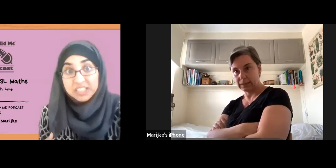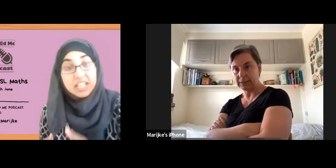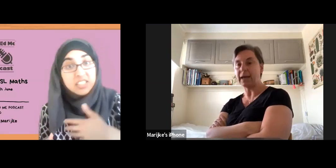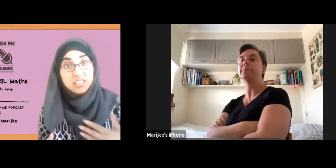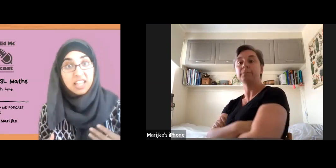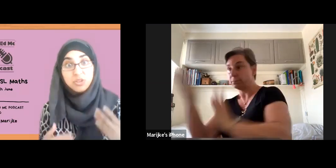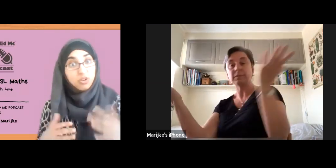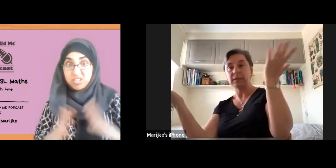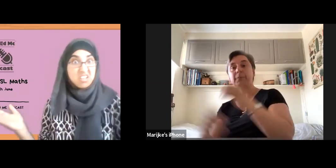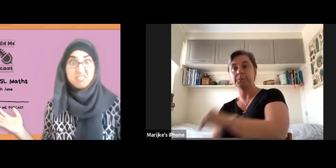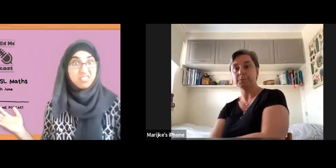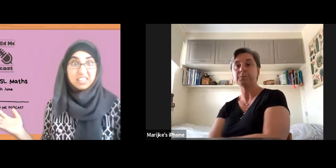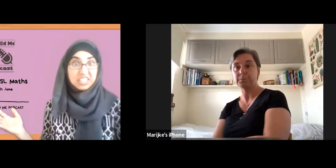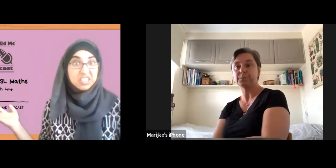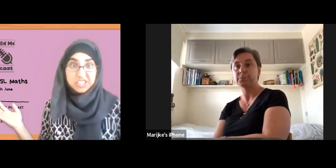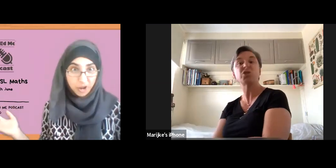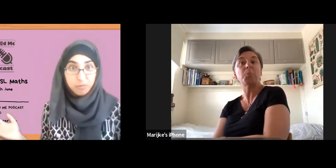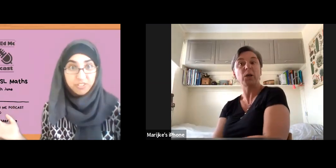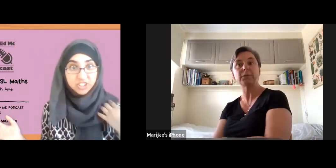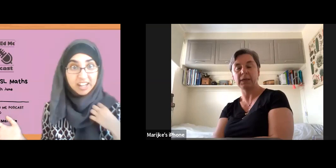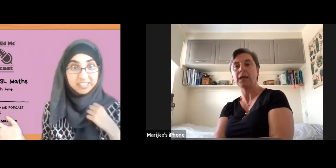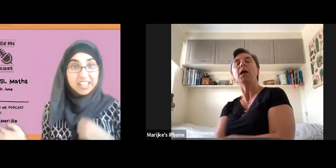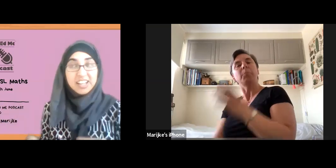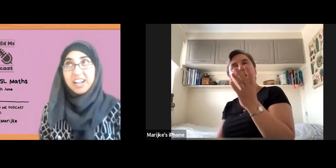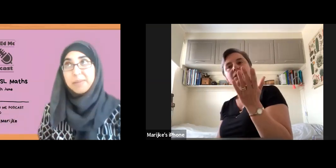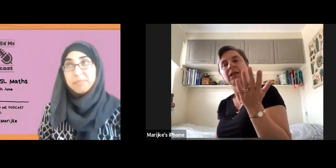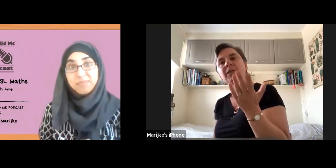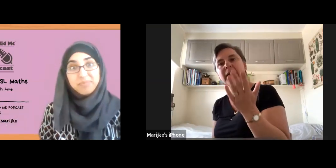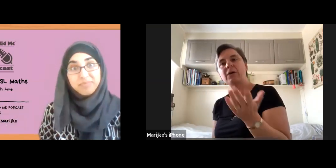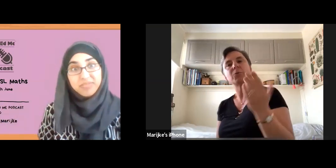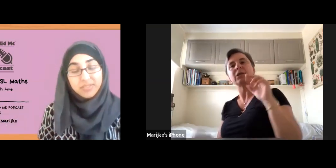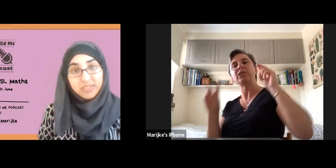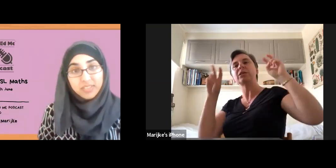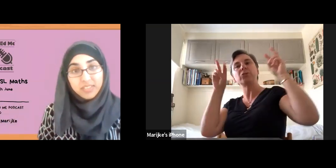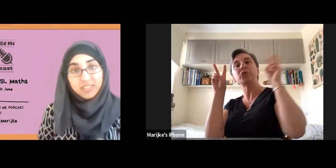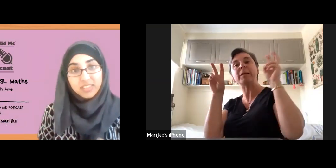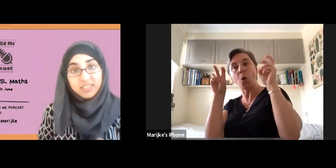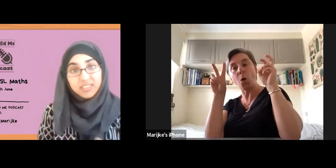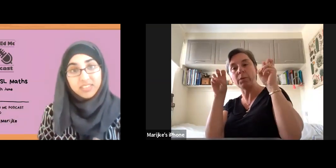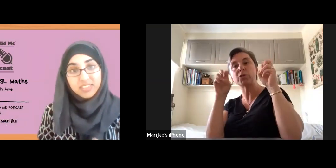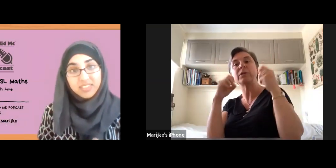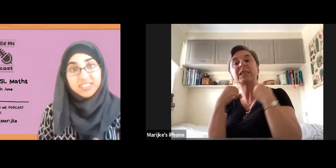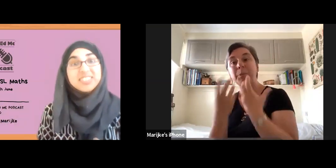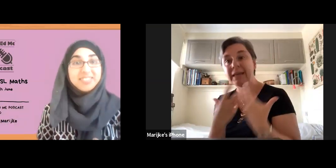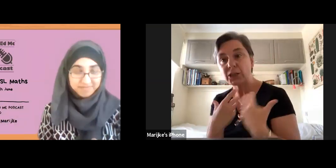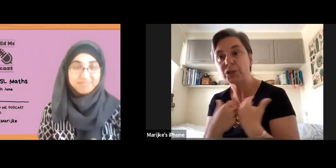they thought there's no hope for this child. Plus, a lot of the parents want their children to be normal, so they speak to